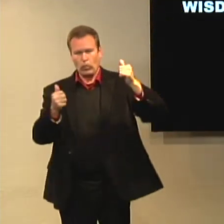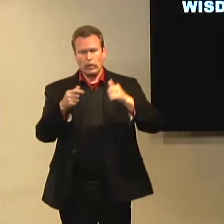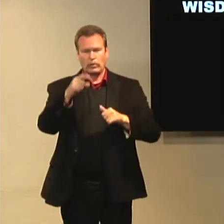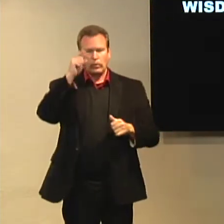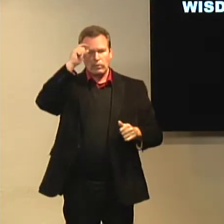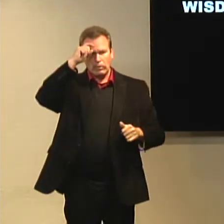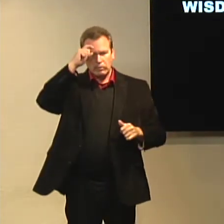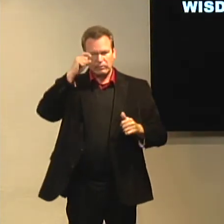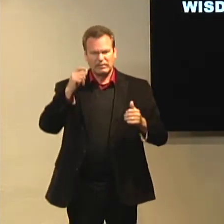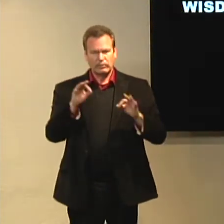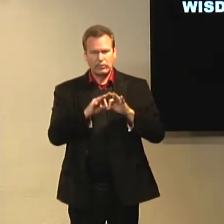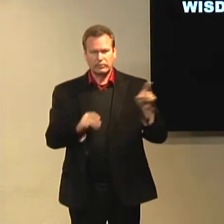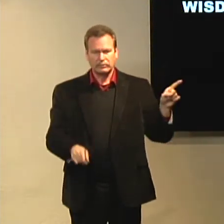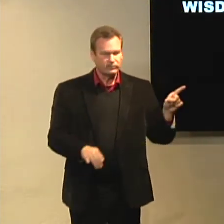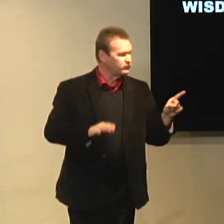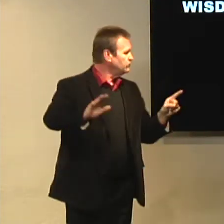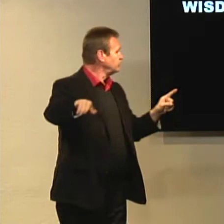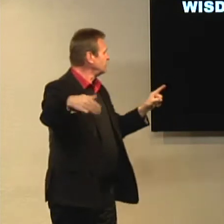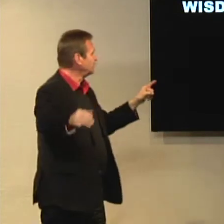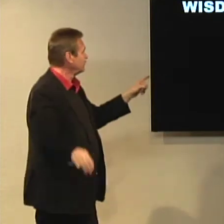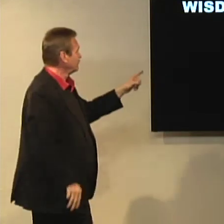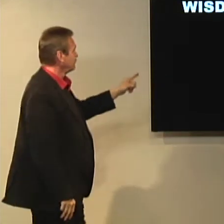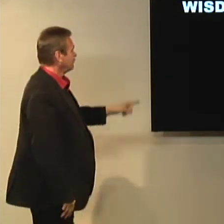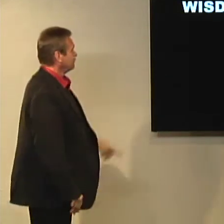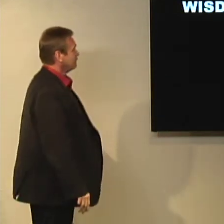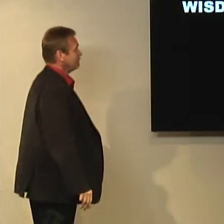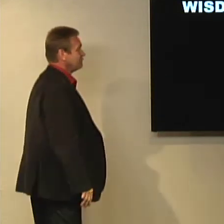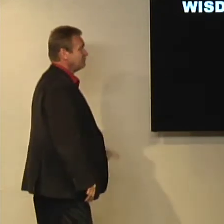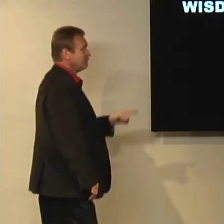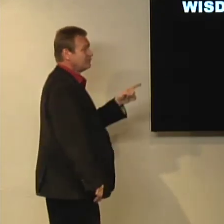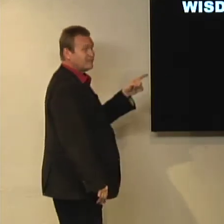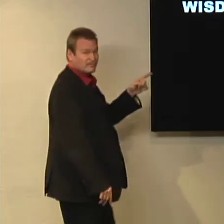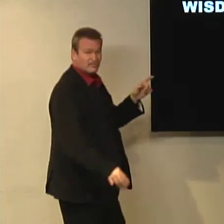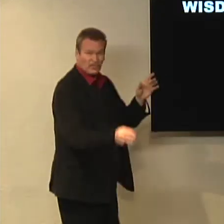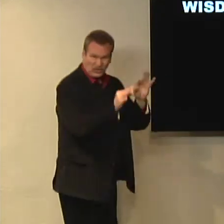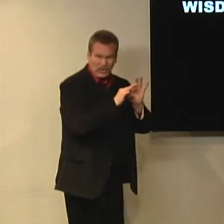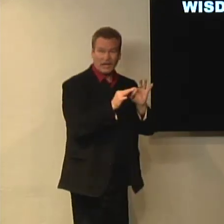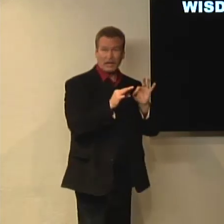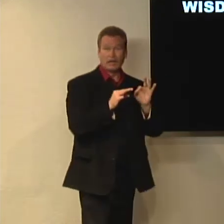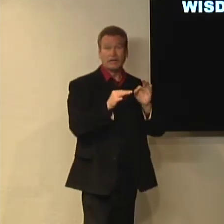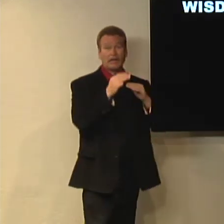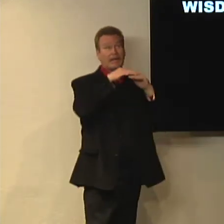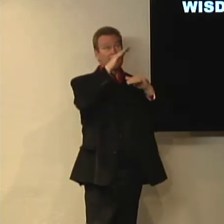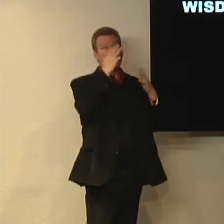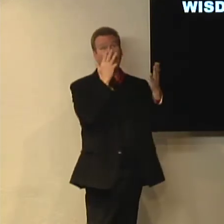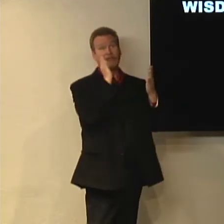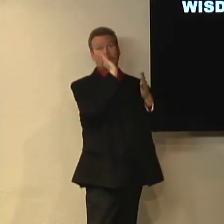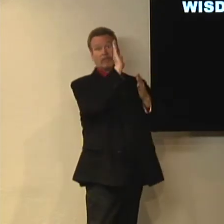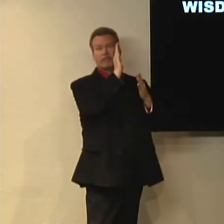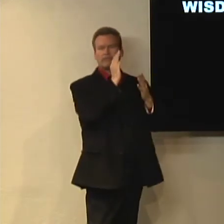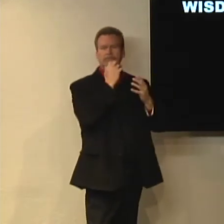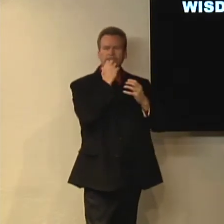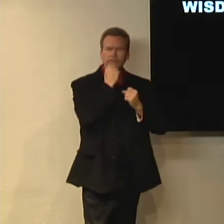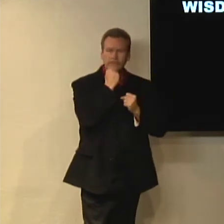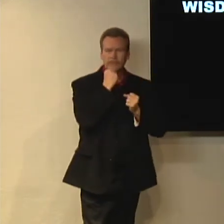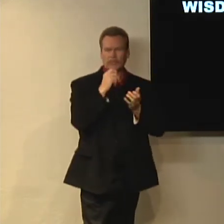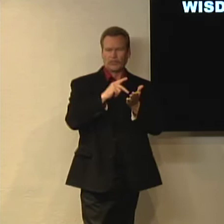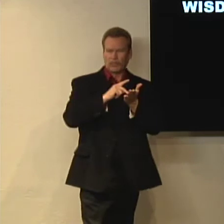above. Which wisdom is the more important? Let's look at this. Again, the wisdom from above is